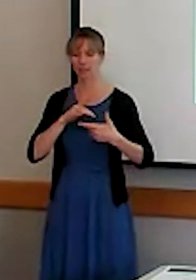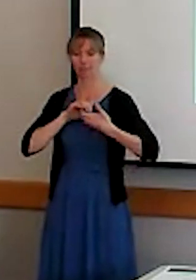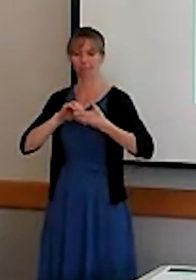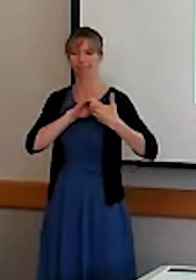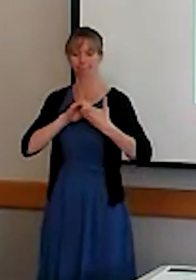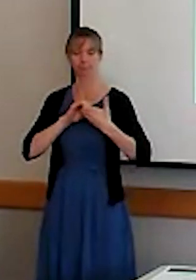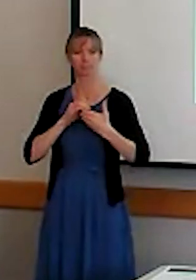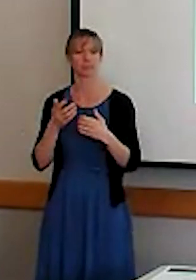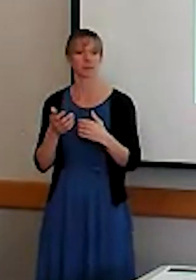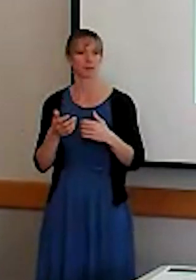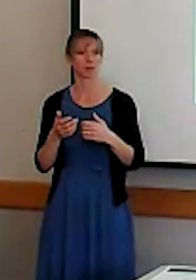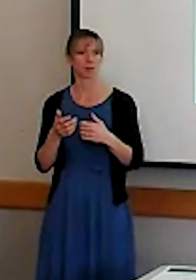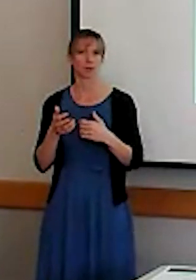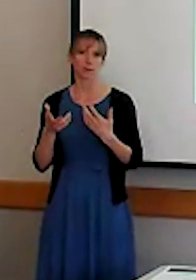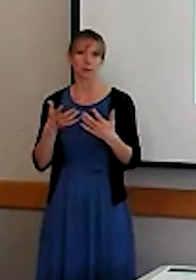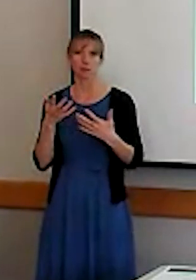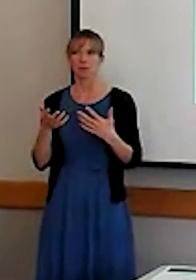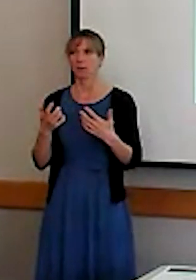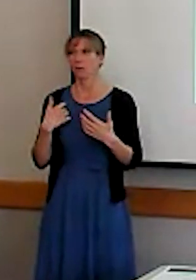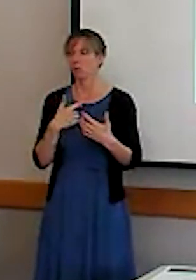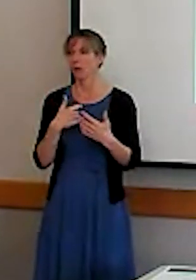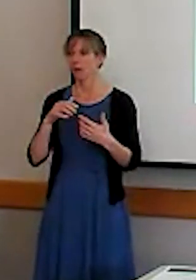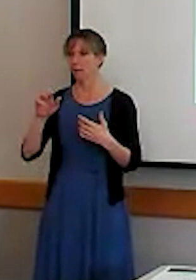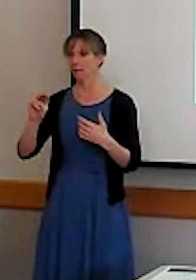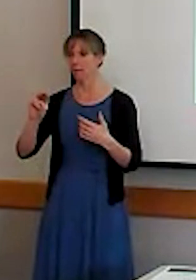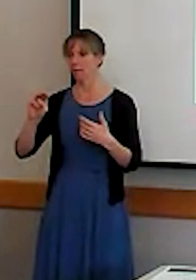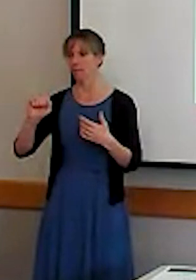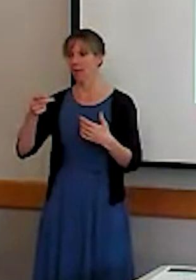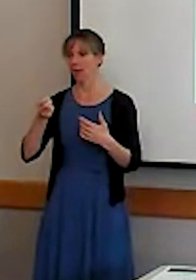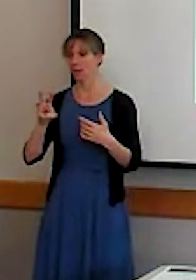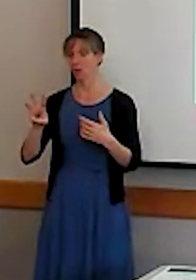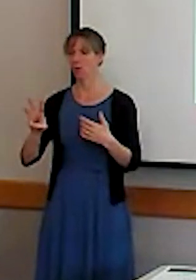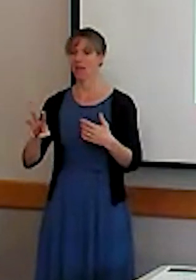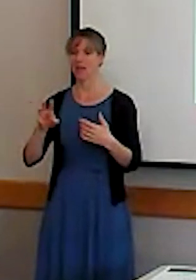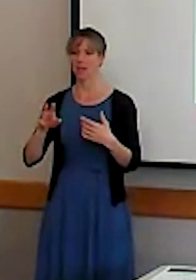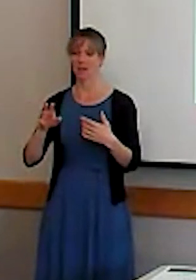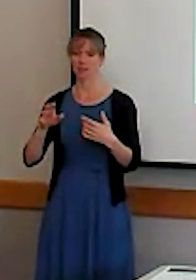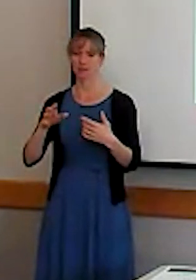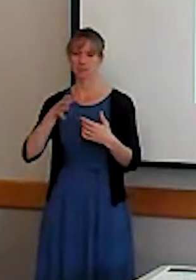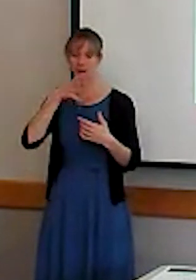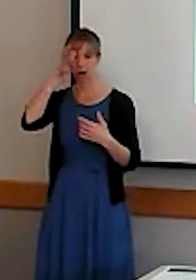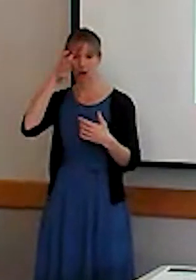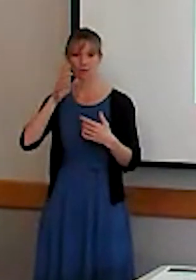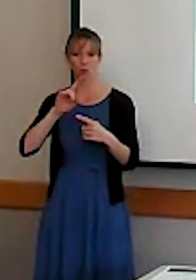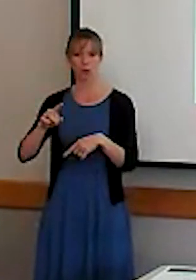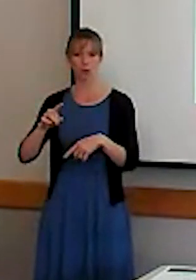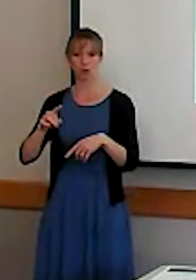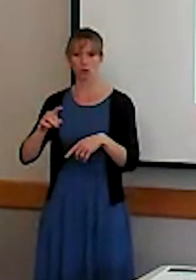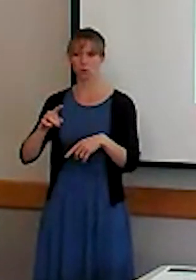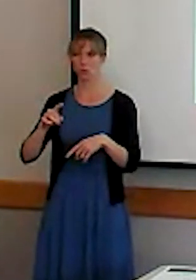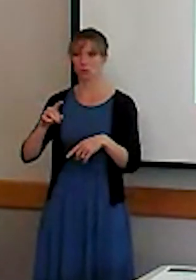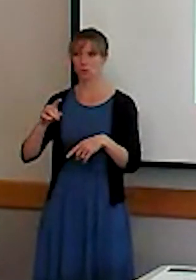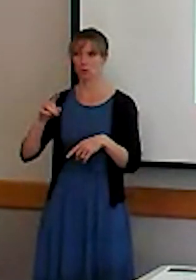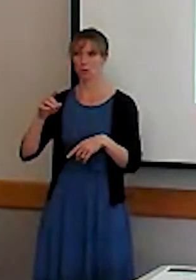camaraderie. And we have Matthew, whose parents are missionaries in Taiwan. And so that's expanded to